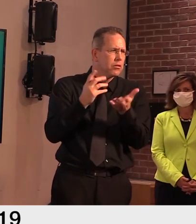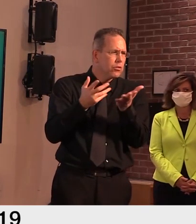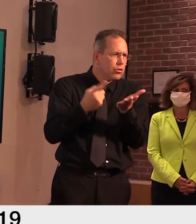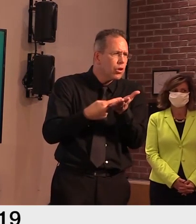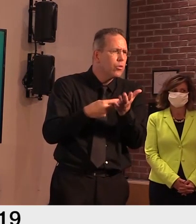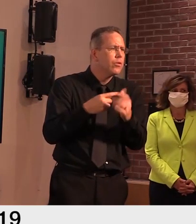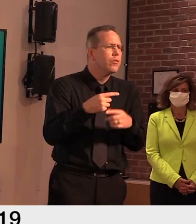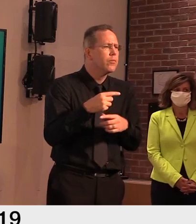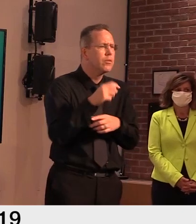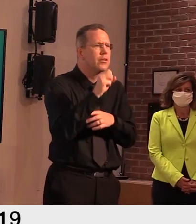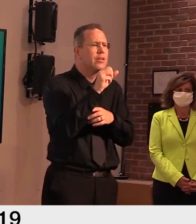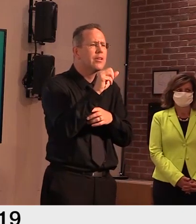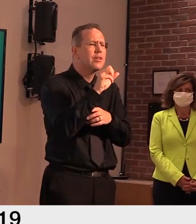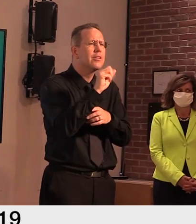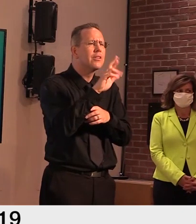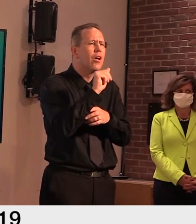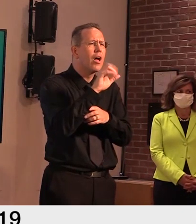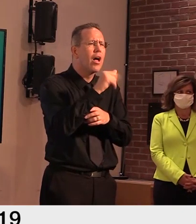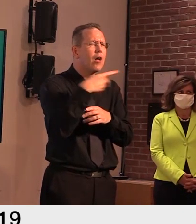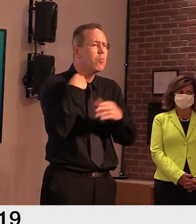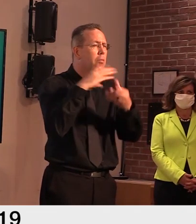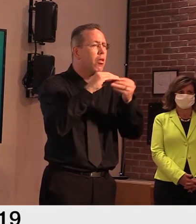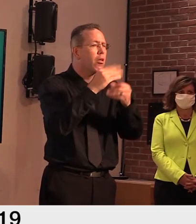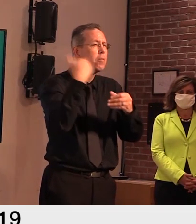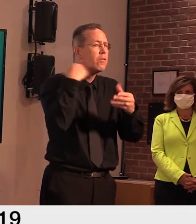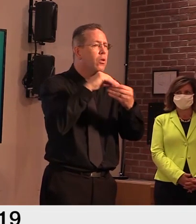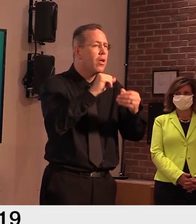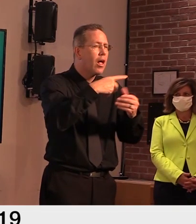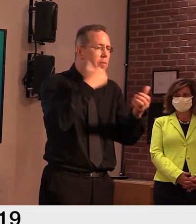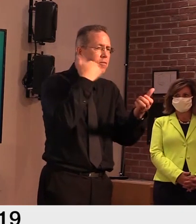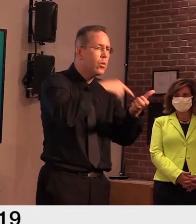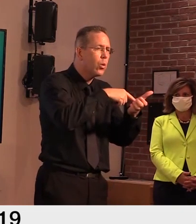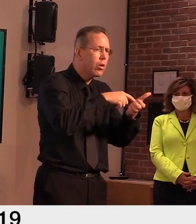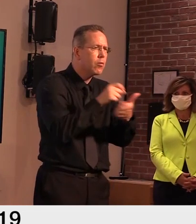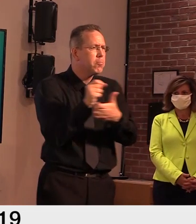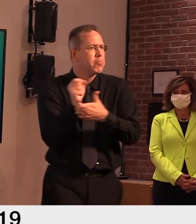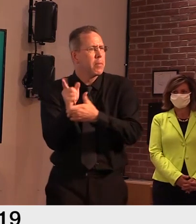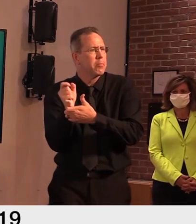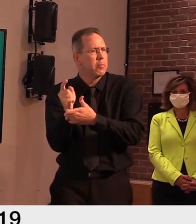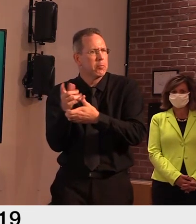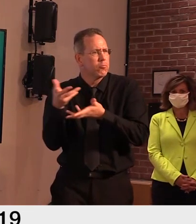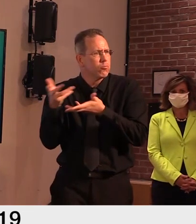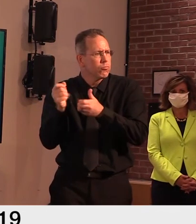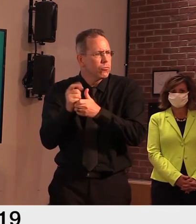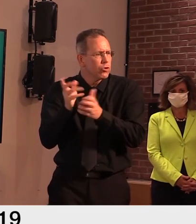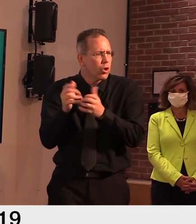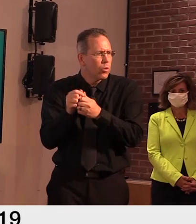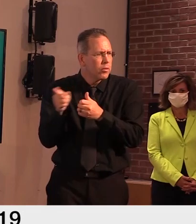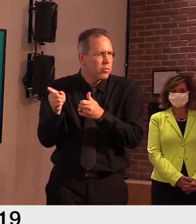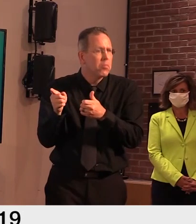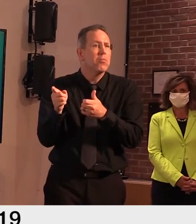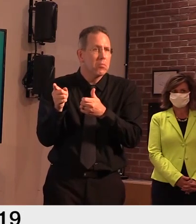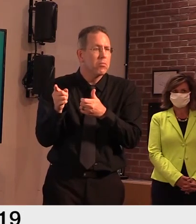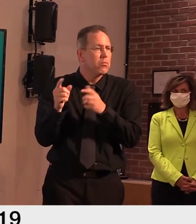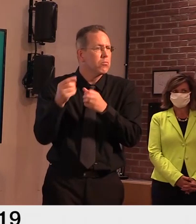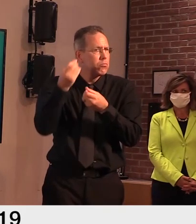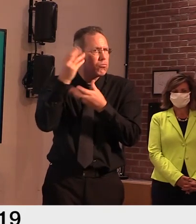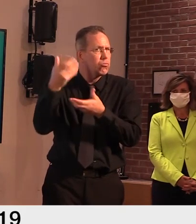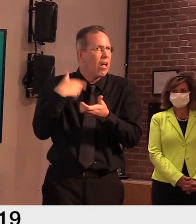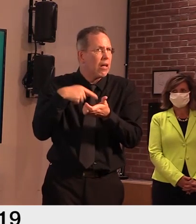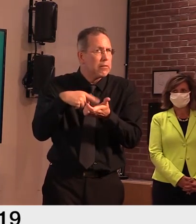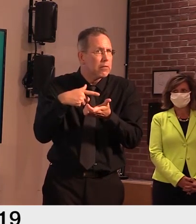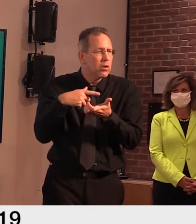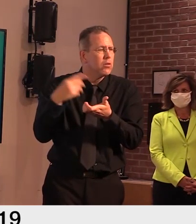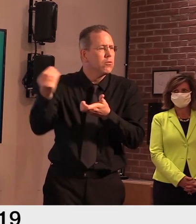contact, are closely in touch with the Department of Health. And I imagine many are on SARA alert as